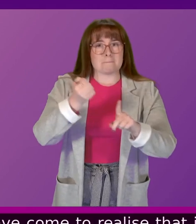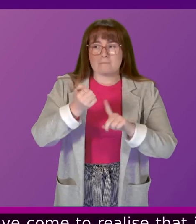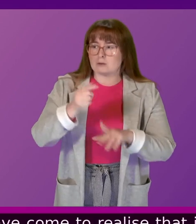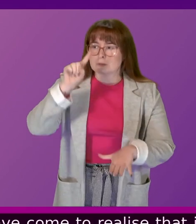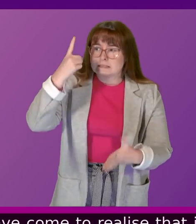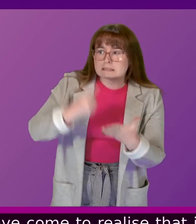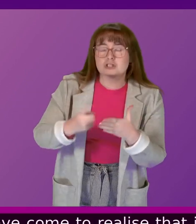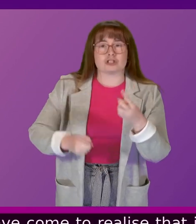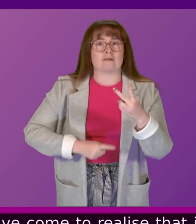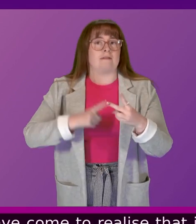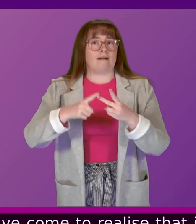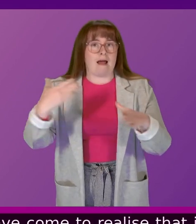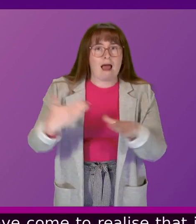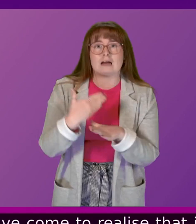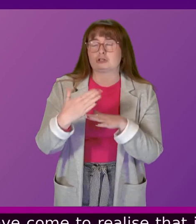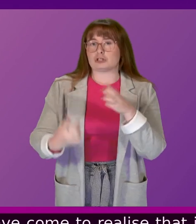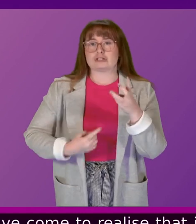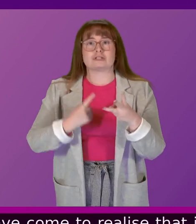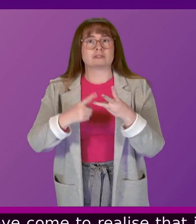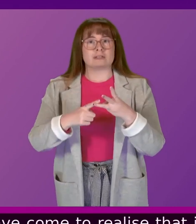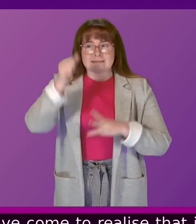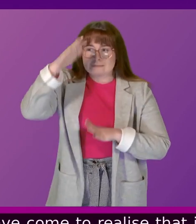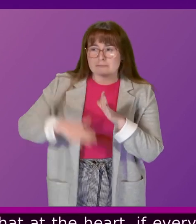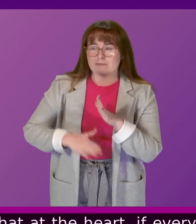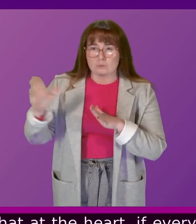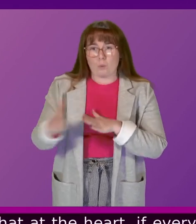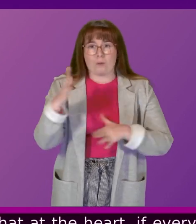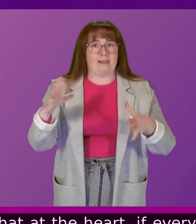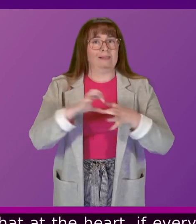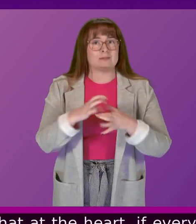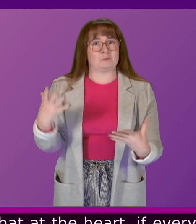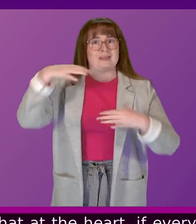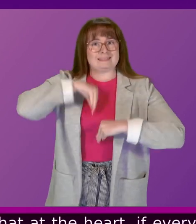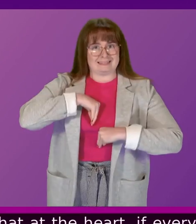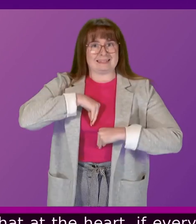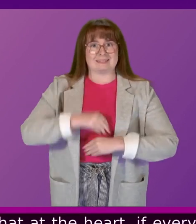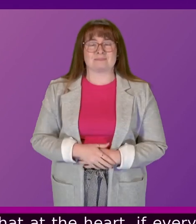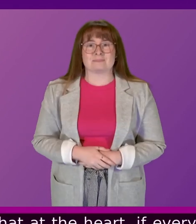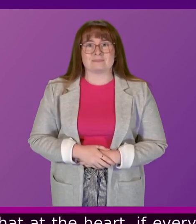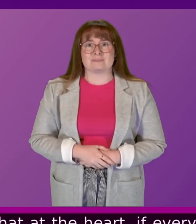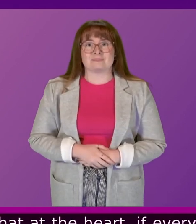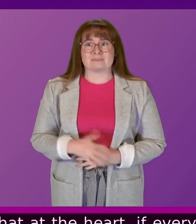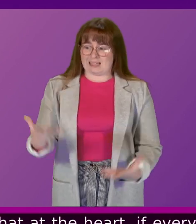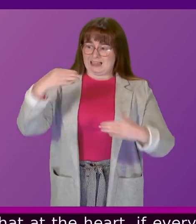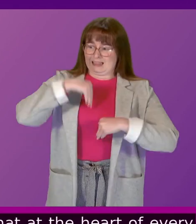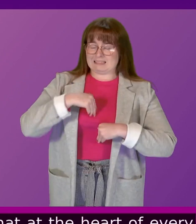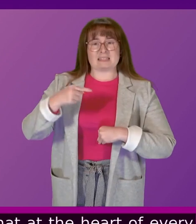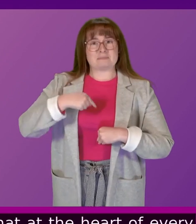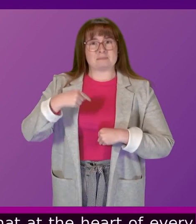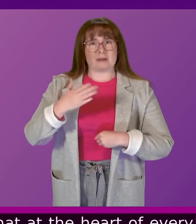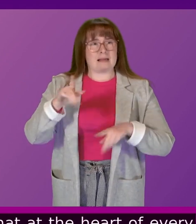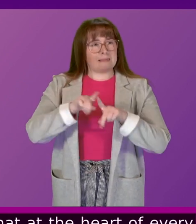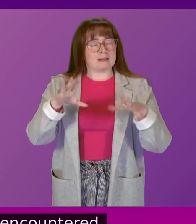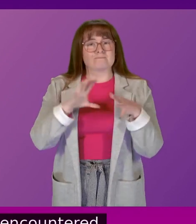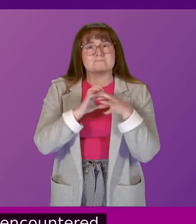of every decision, action, and experience encountered. Listening, in a way, is the super